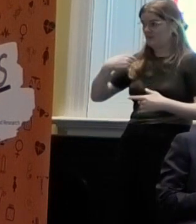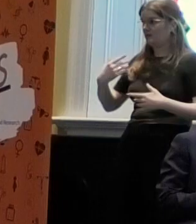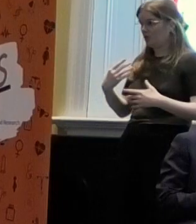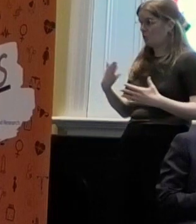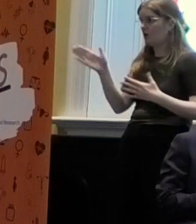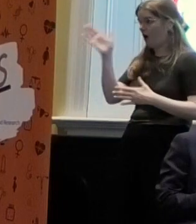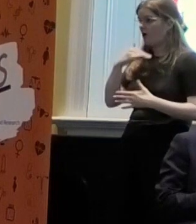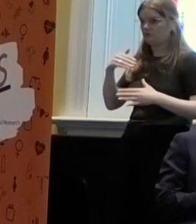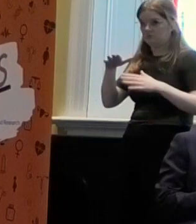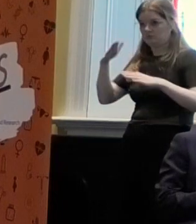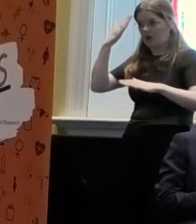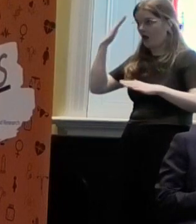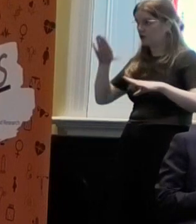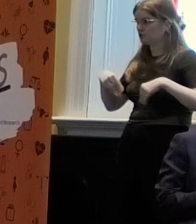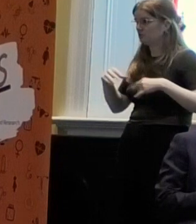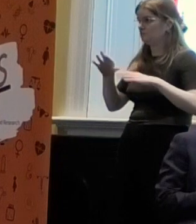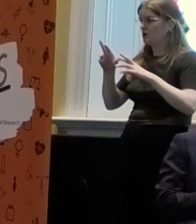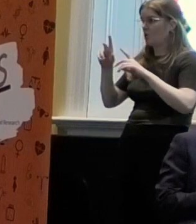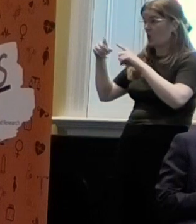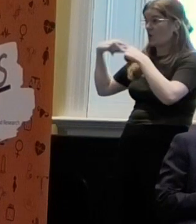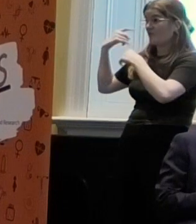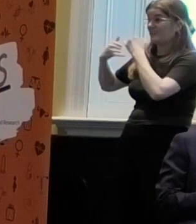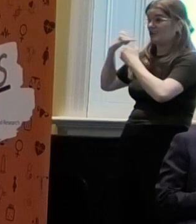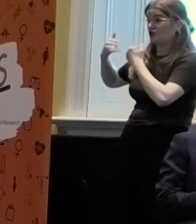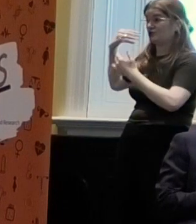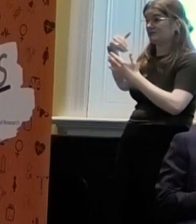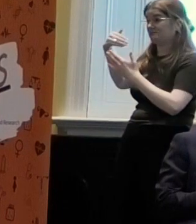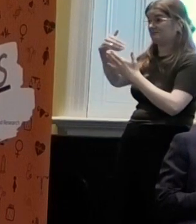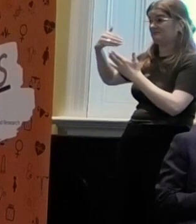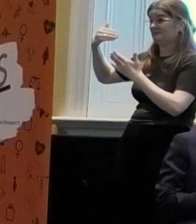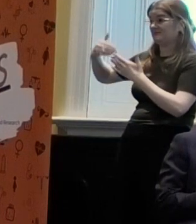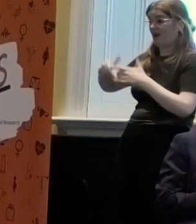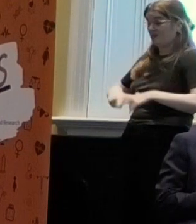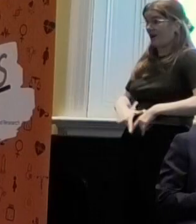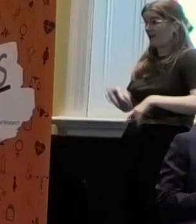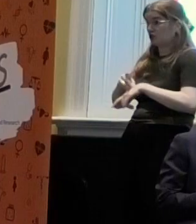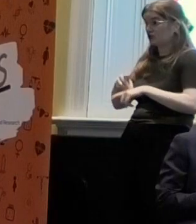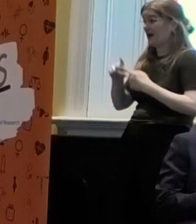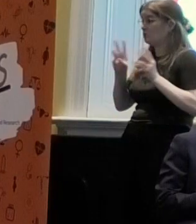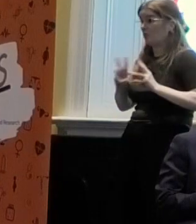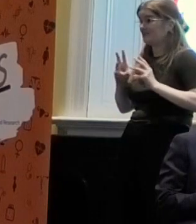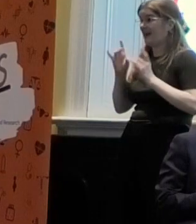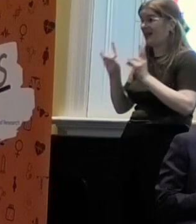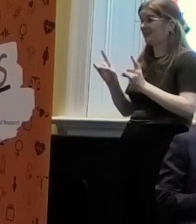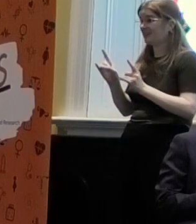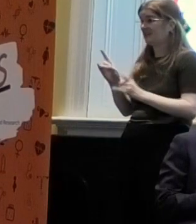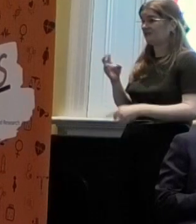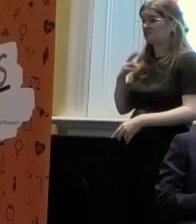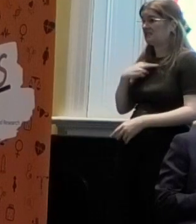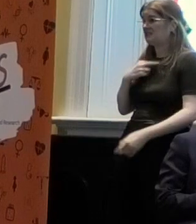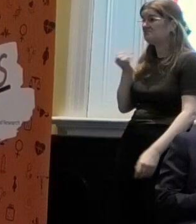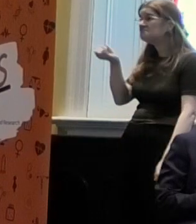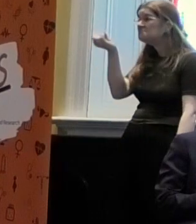here, would all acknowledge that from decades, gynecology and women's health has been